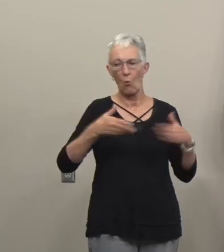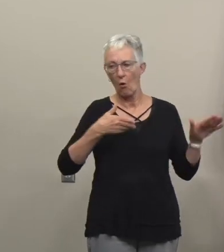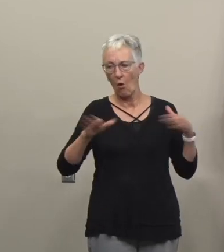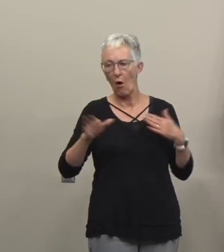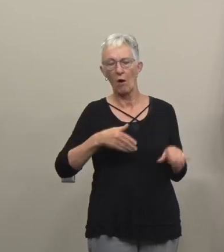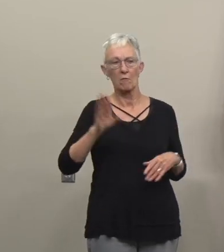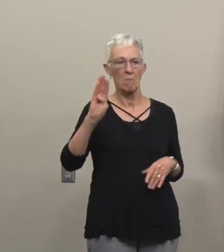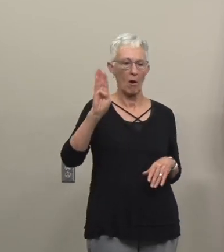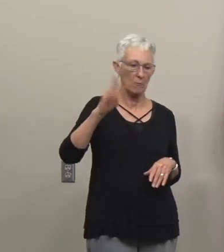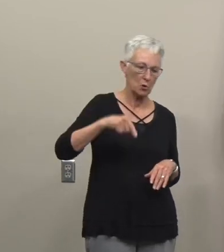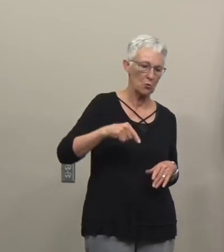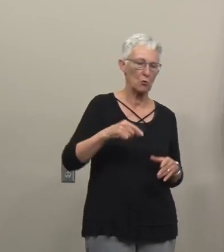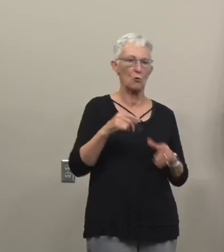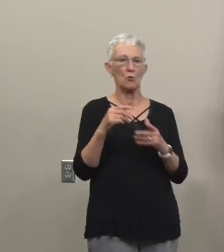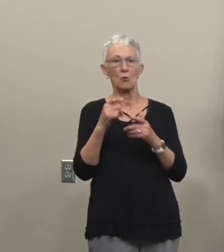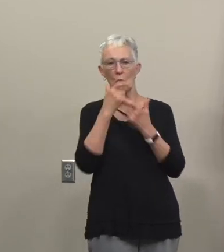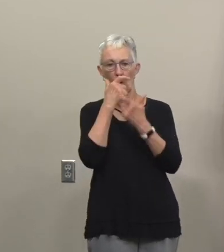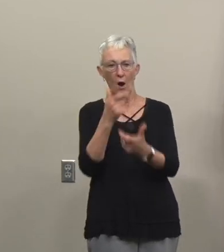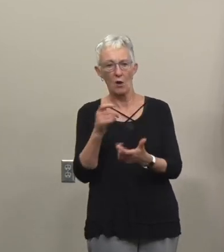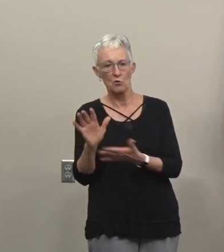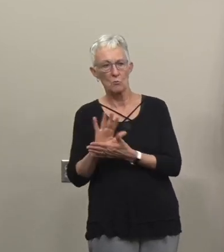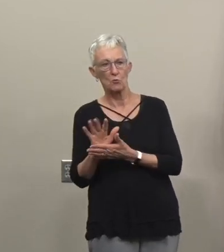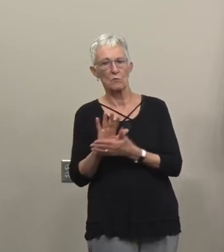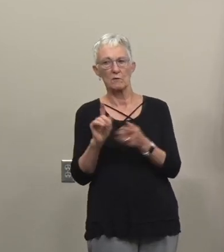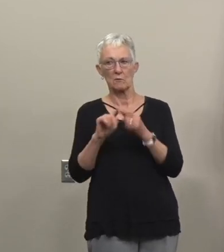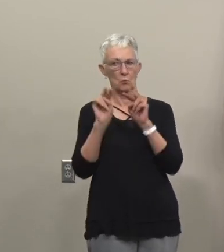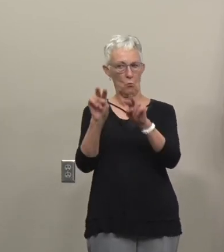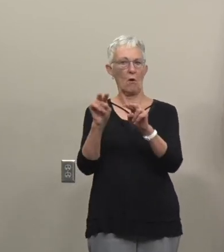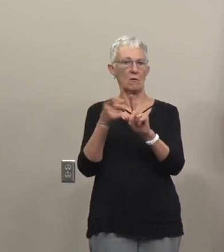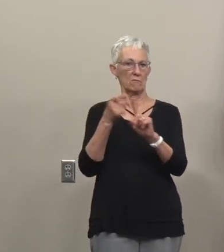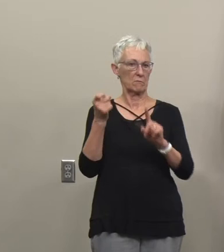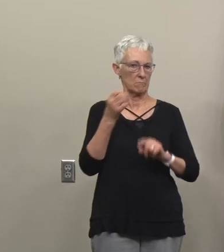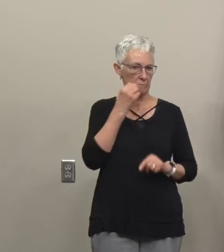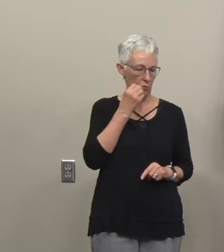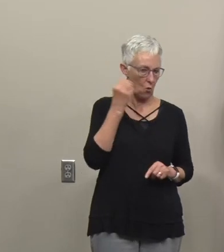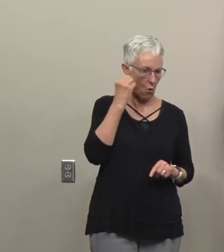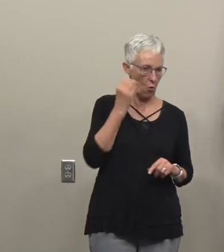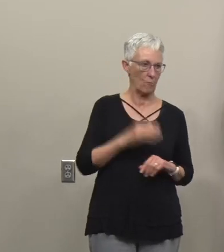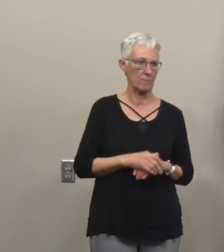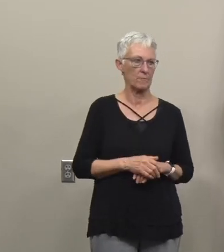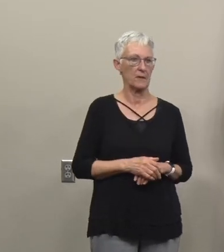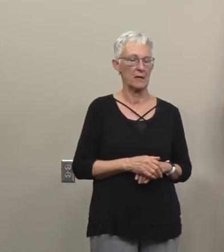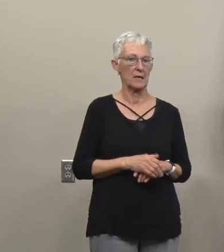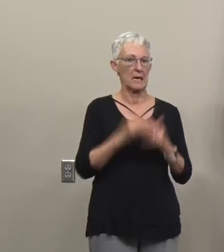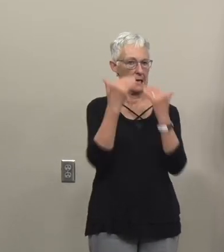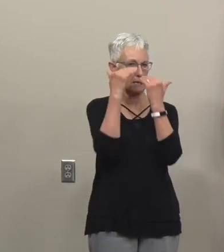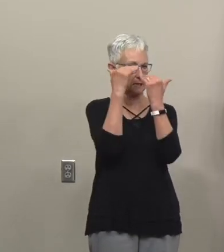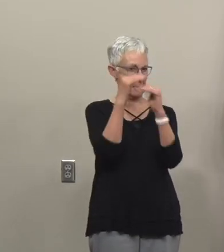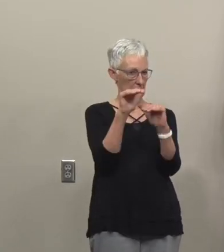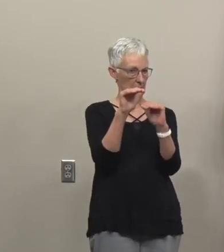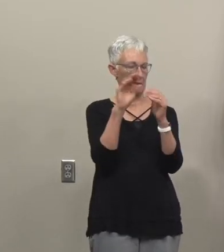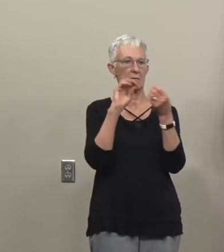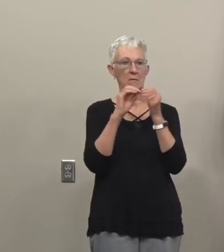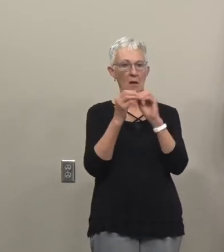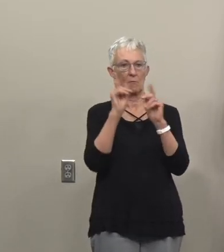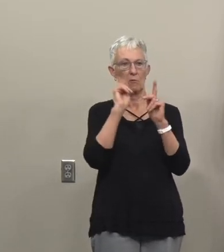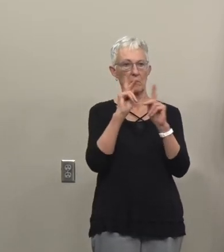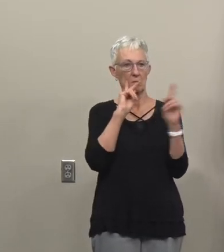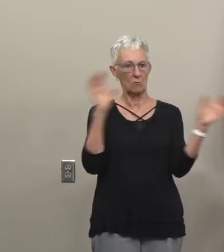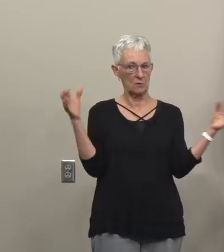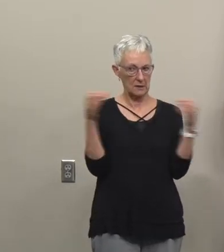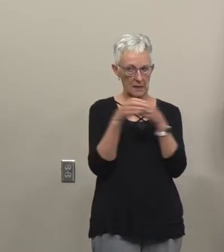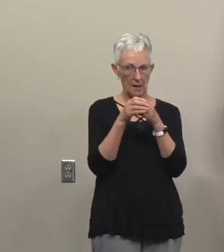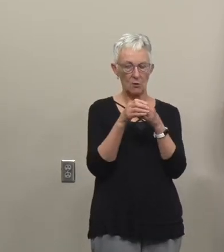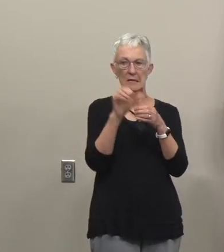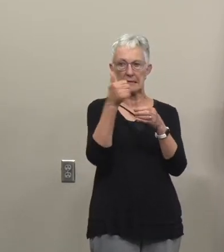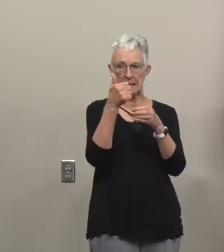You could pick a movie with a patriotic theme to watch at home. Keep social gatherings to a minimum, 10 people or fewer,